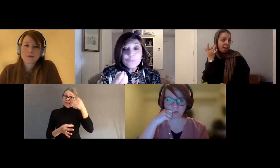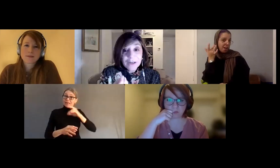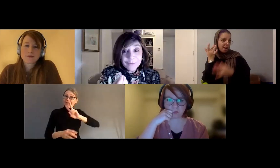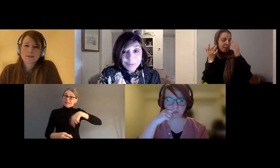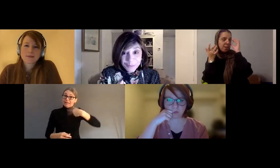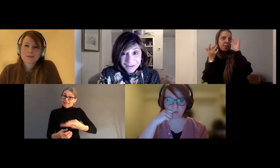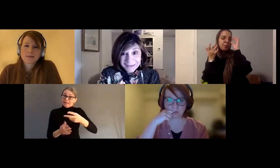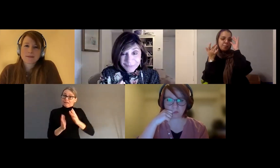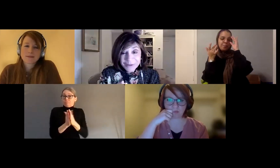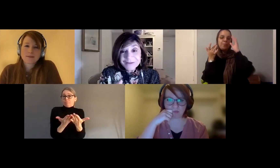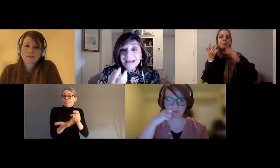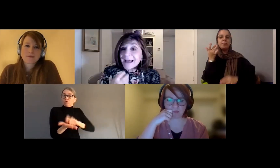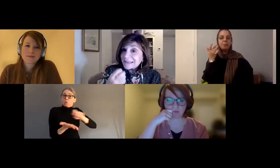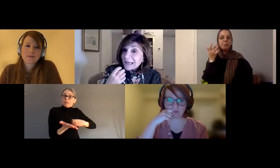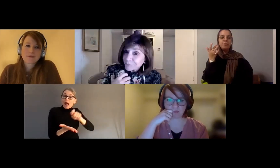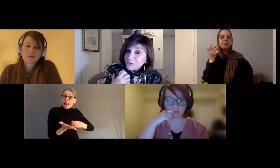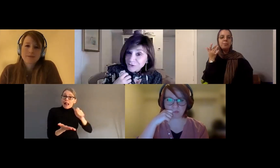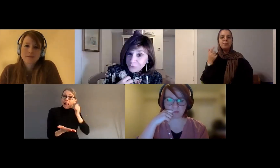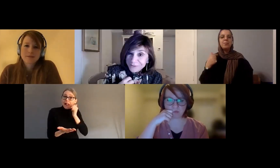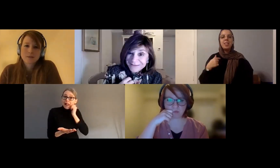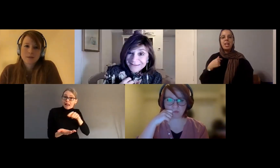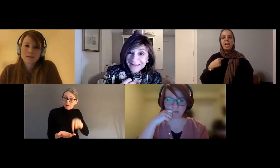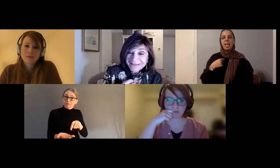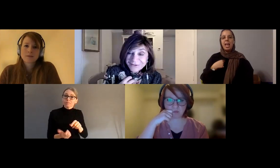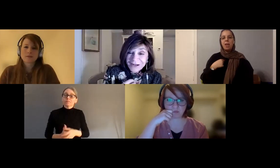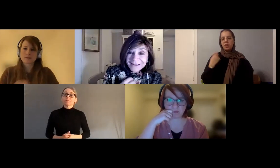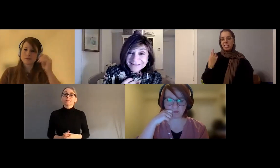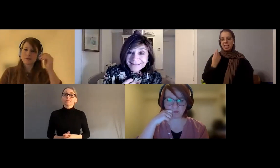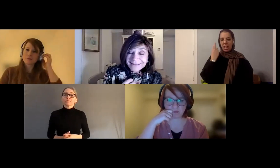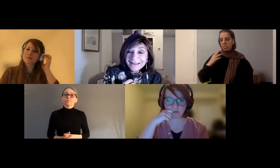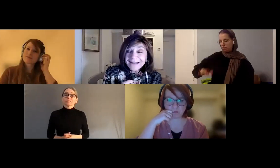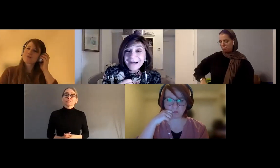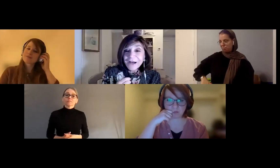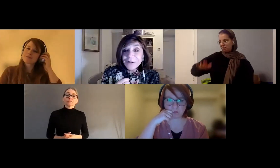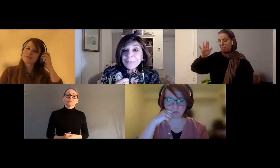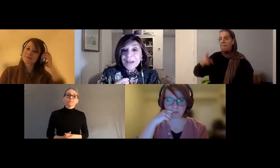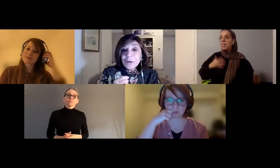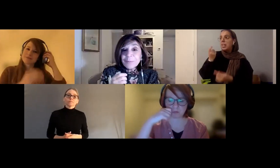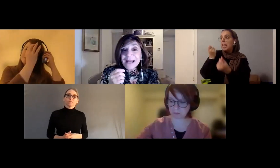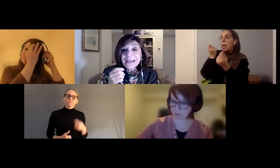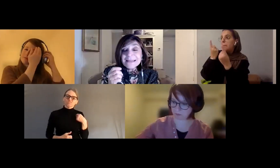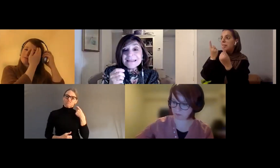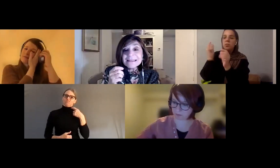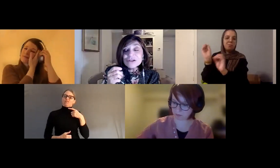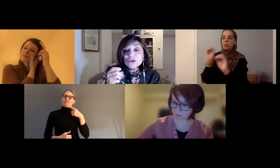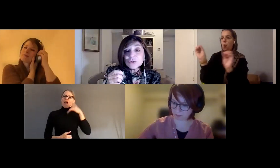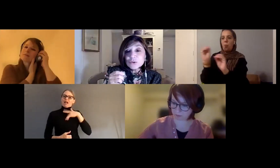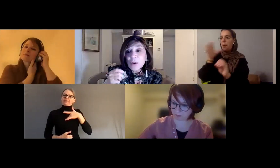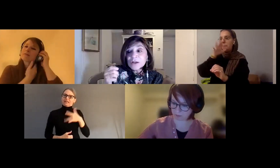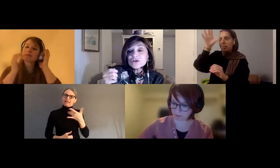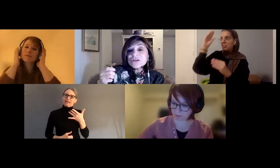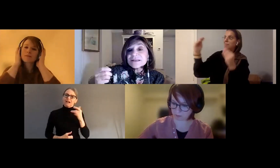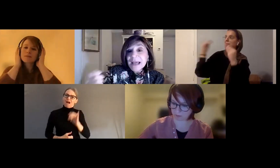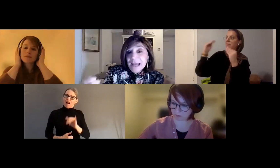need for empathy, because I had not been shown it as a child, but I needed